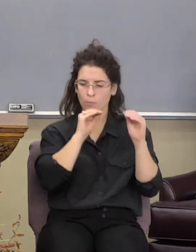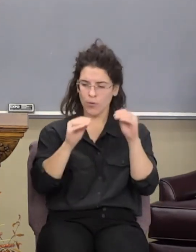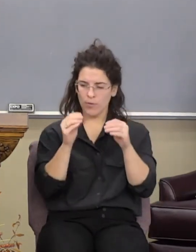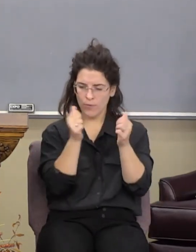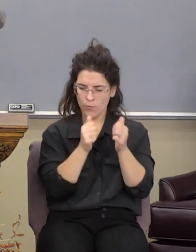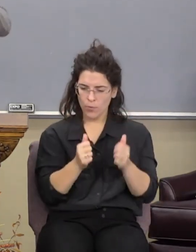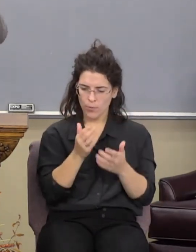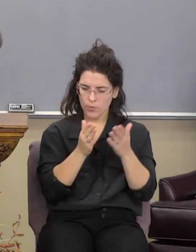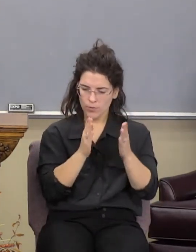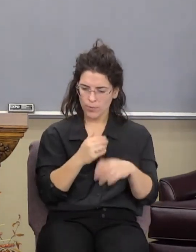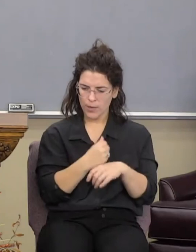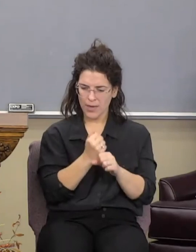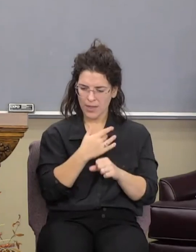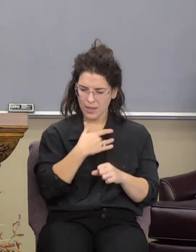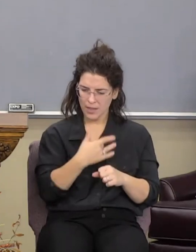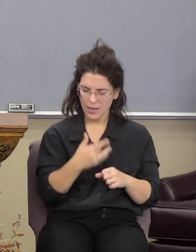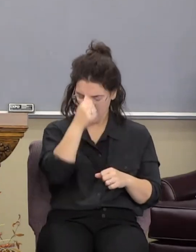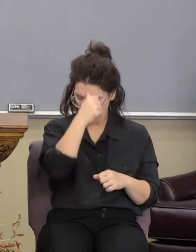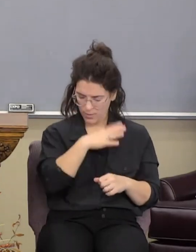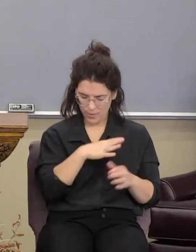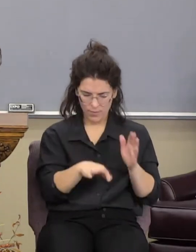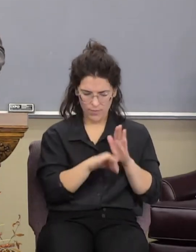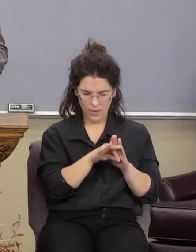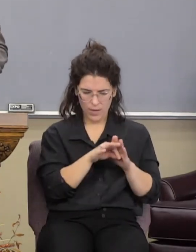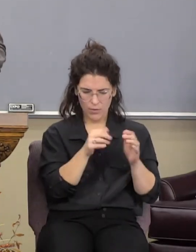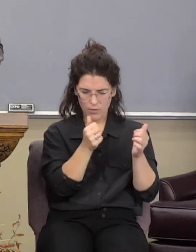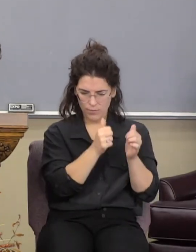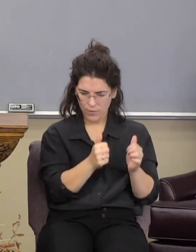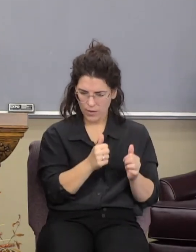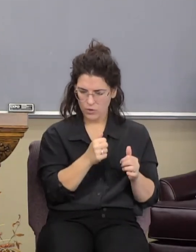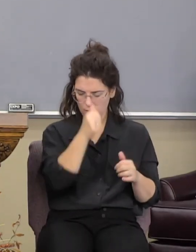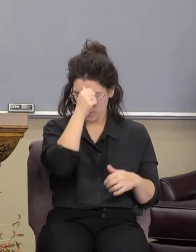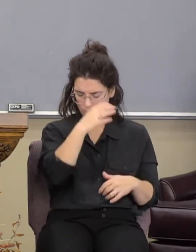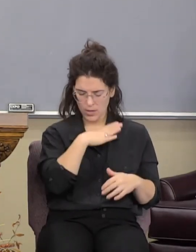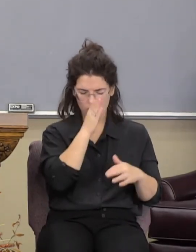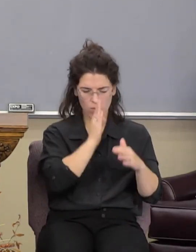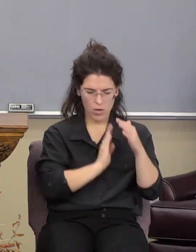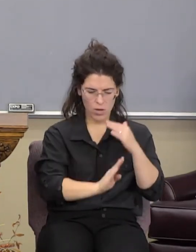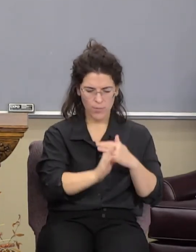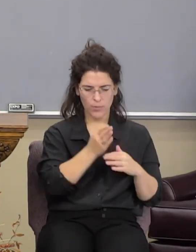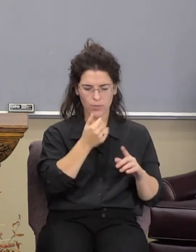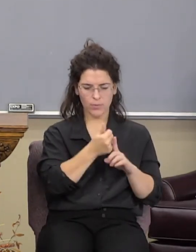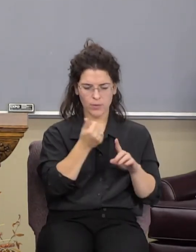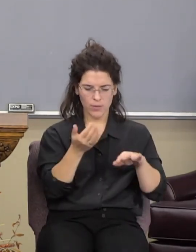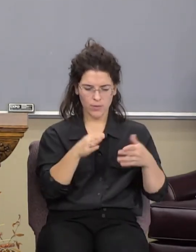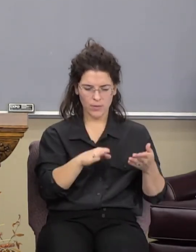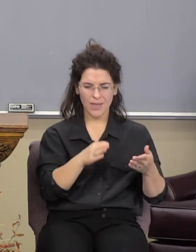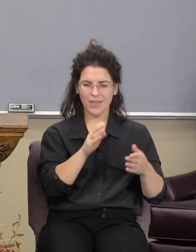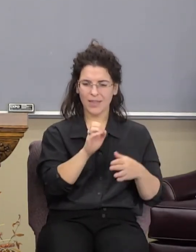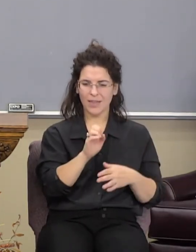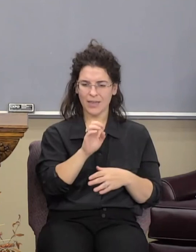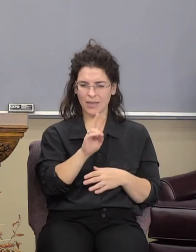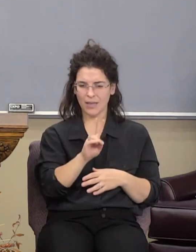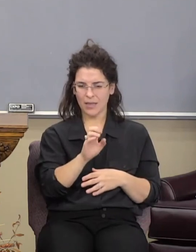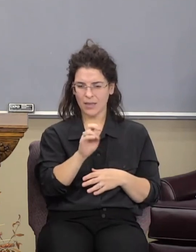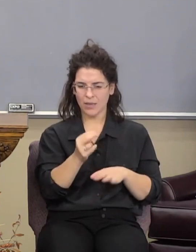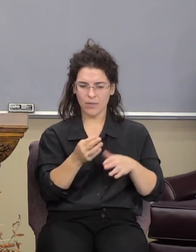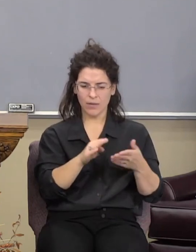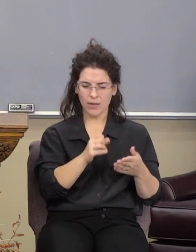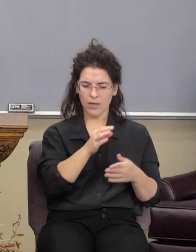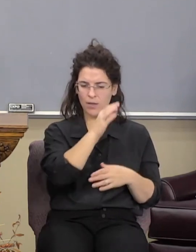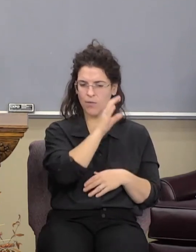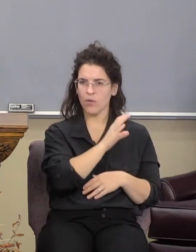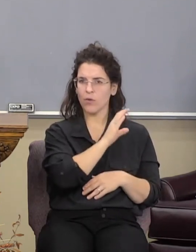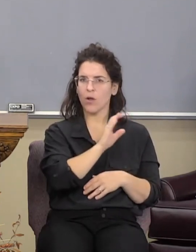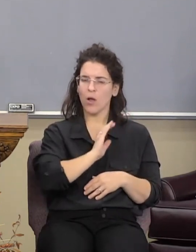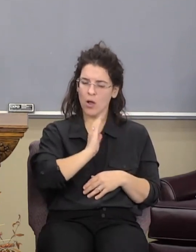made in the likeness of men, and being found in fashion as a man, he humbled himself unto death, even the death. Wait a minute.